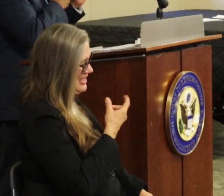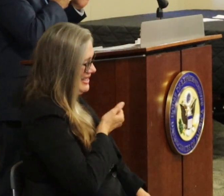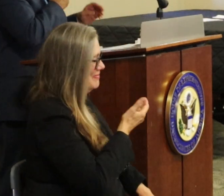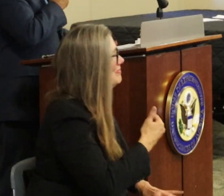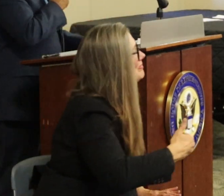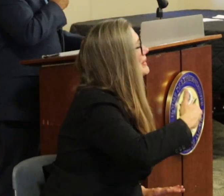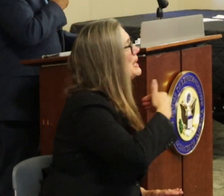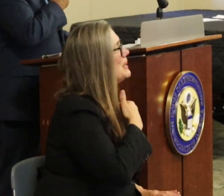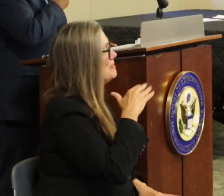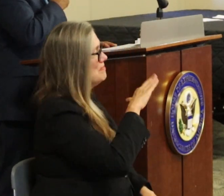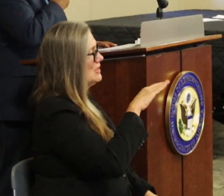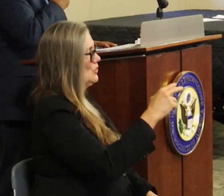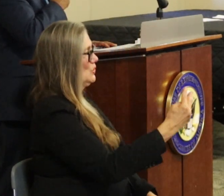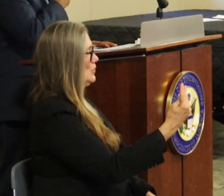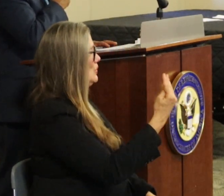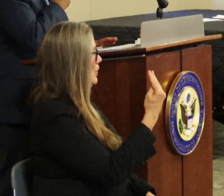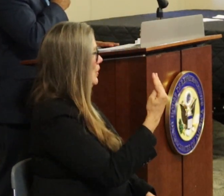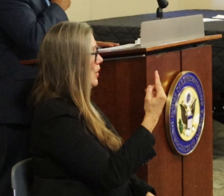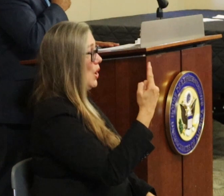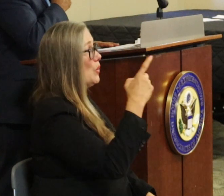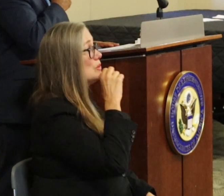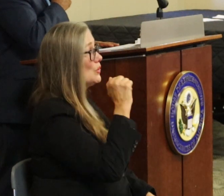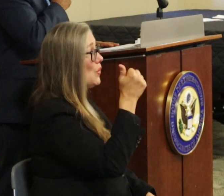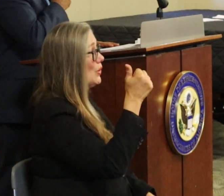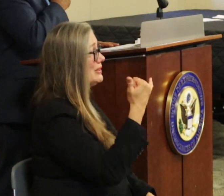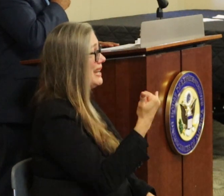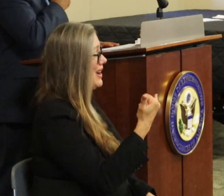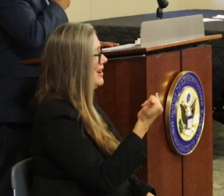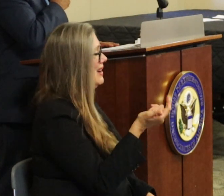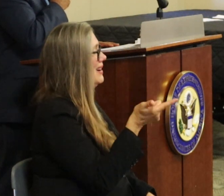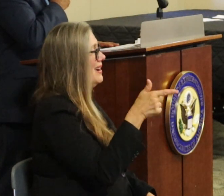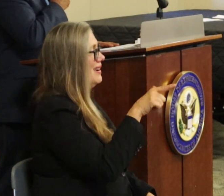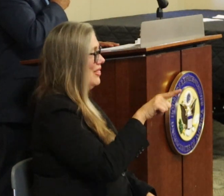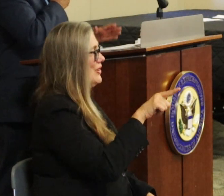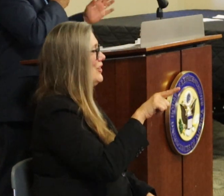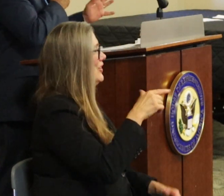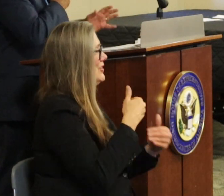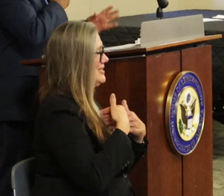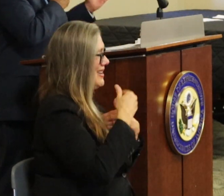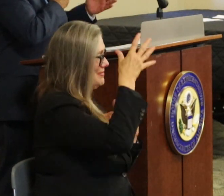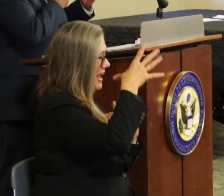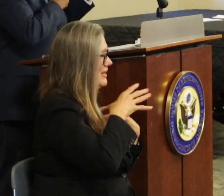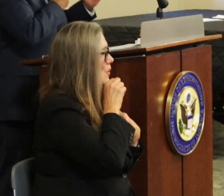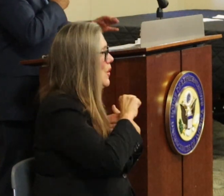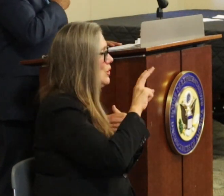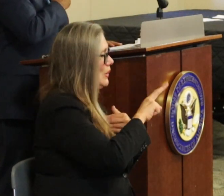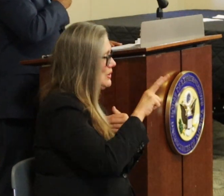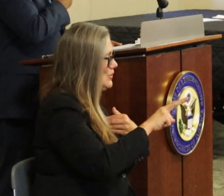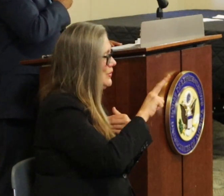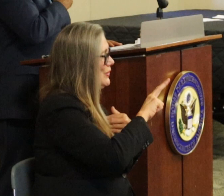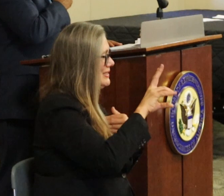I have two children. One's a lot older now, and one is a young man, 22 and